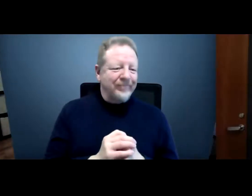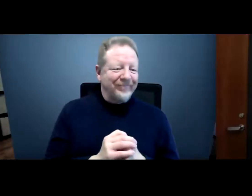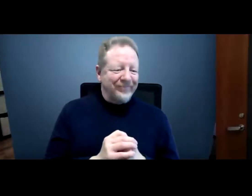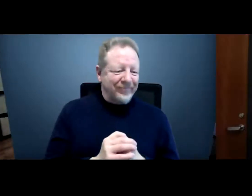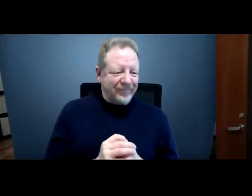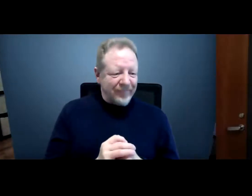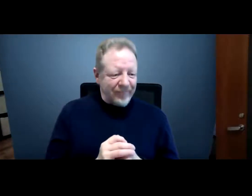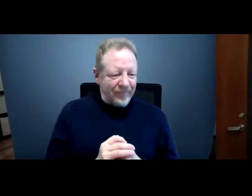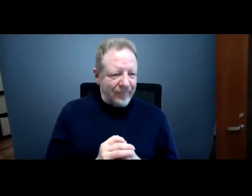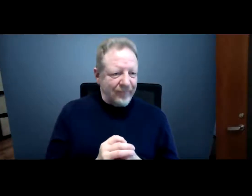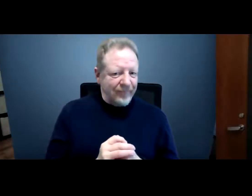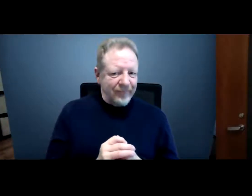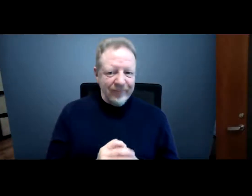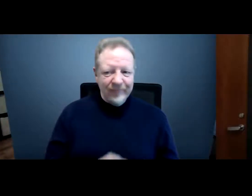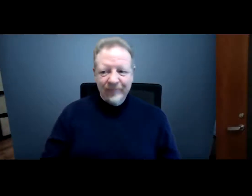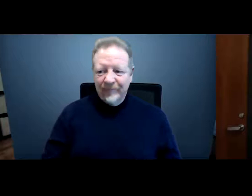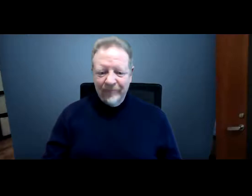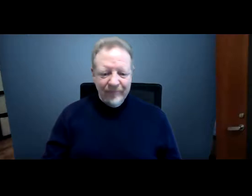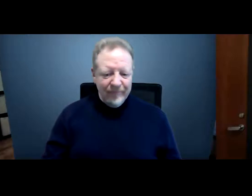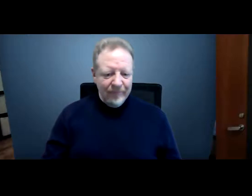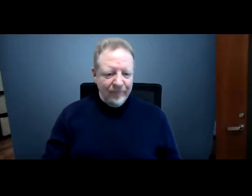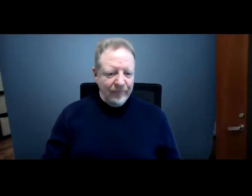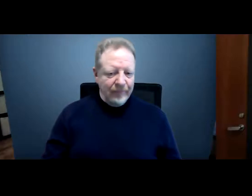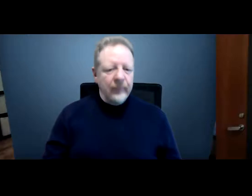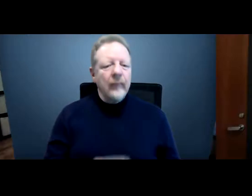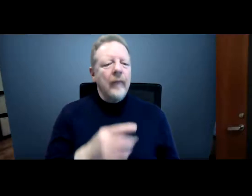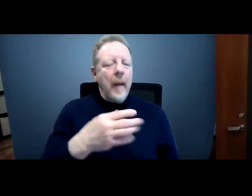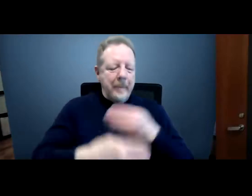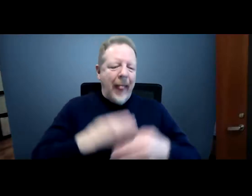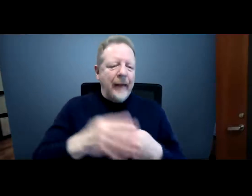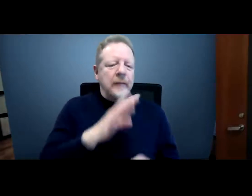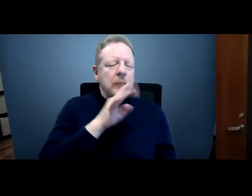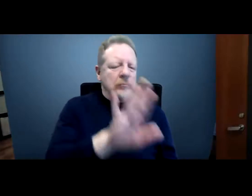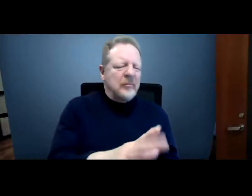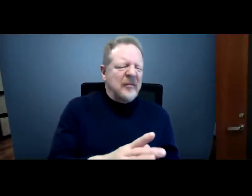Give me just a moment and I'll Yep. give you that. Yep.